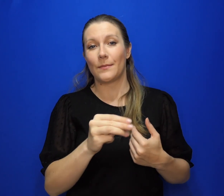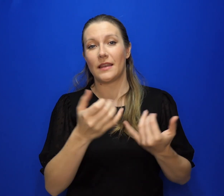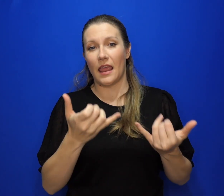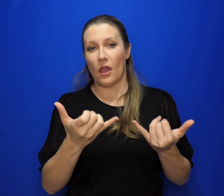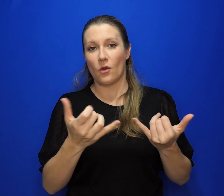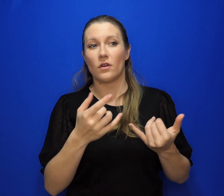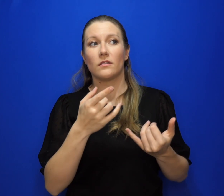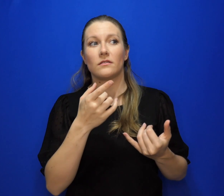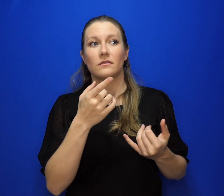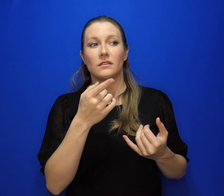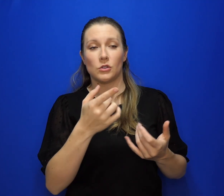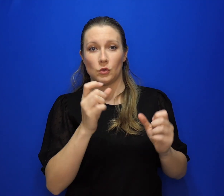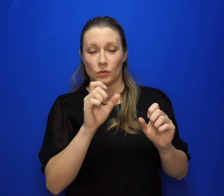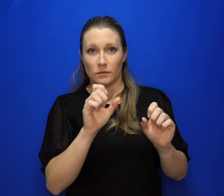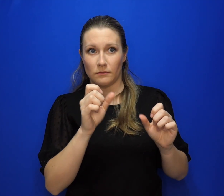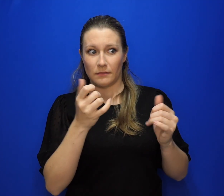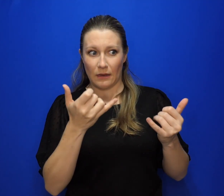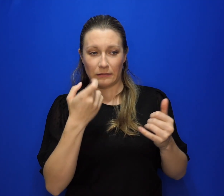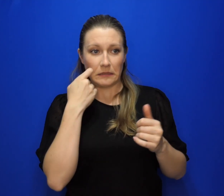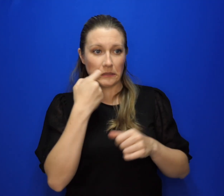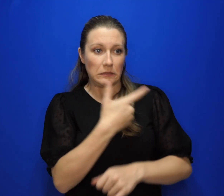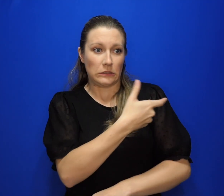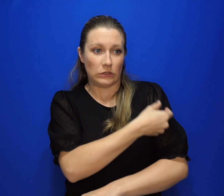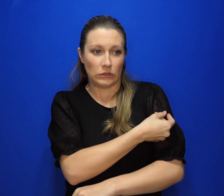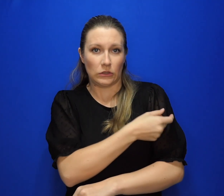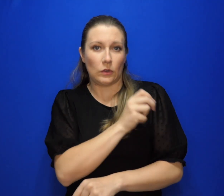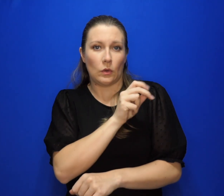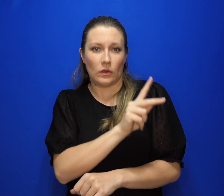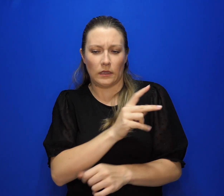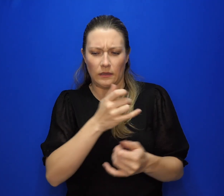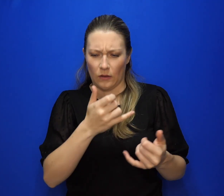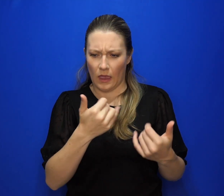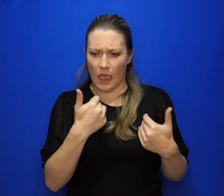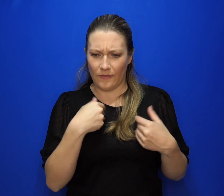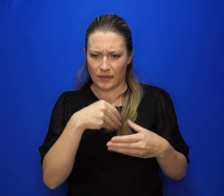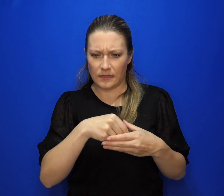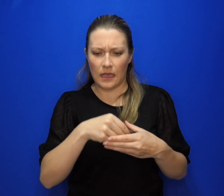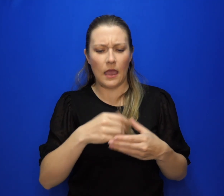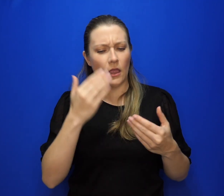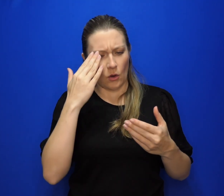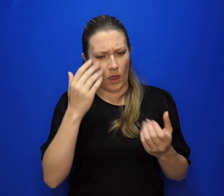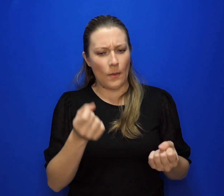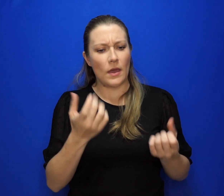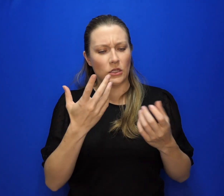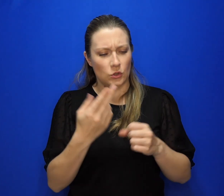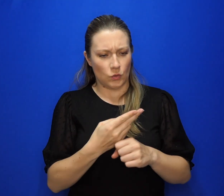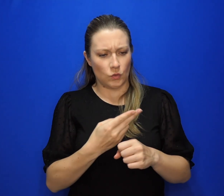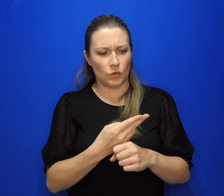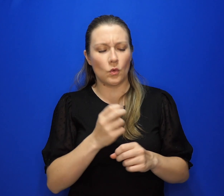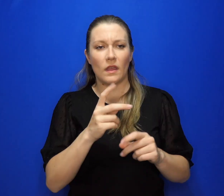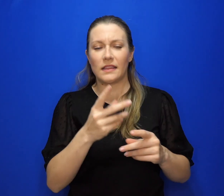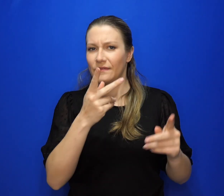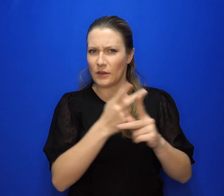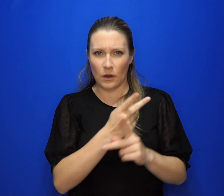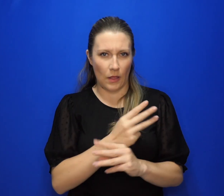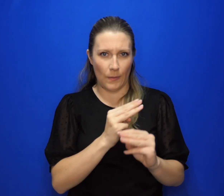took the amount of insulin, now you've got it, you're okay, I've got this, I know how much I took. let's put all the pieces together. Where is my blood